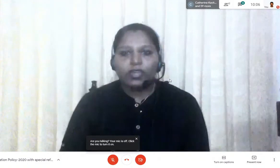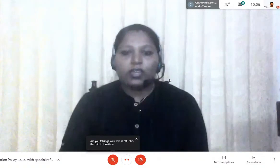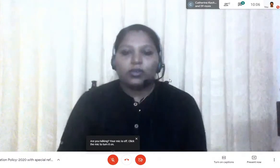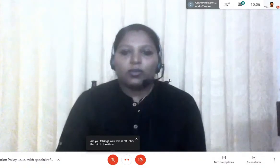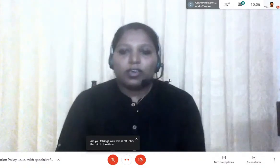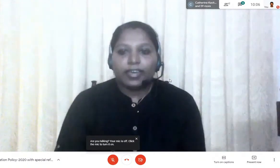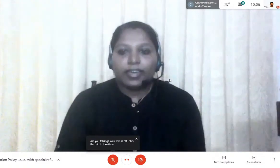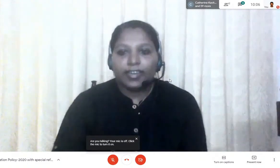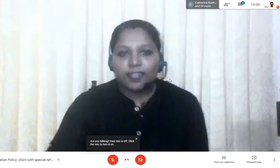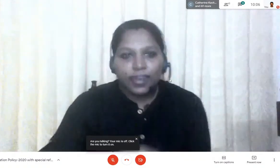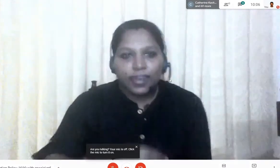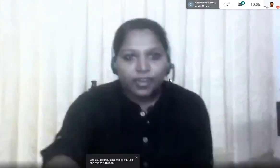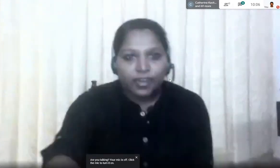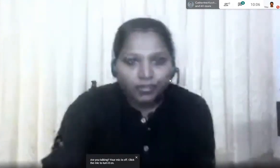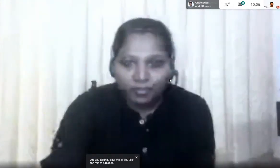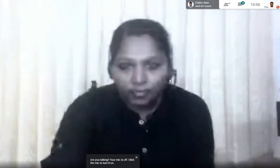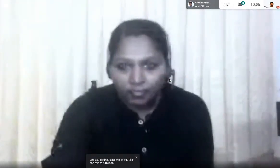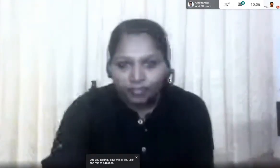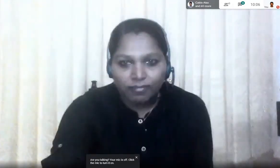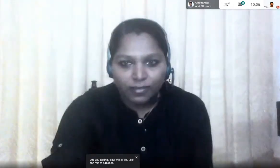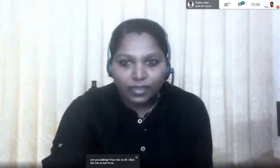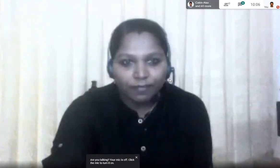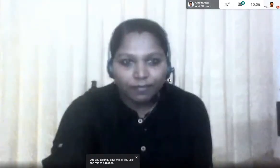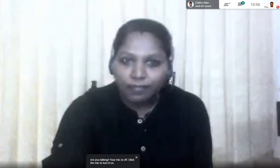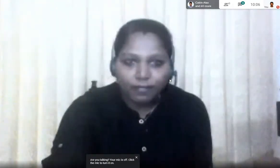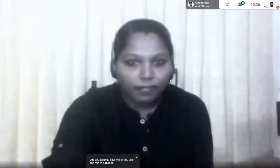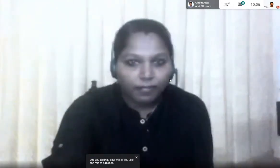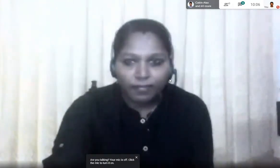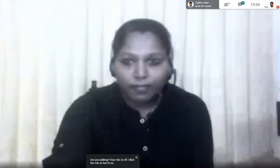Okay, can I start now? Yeah.